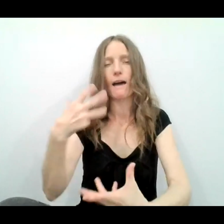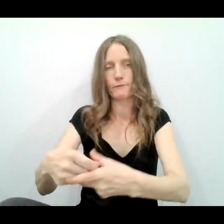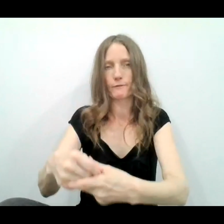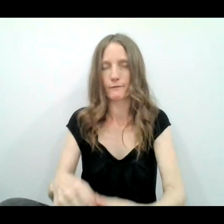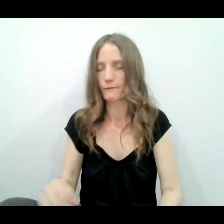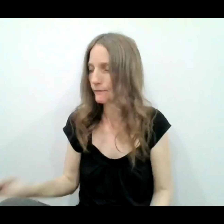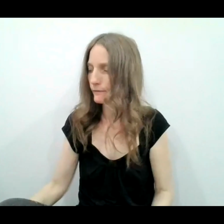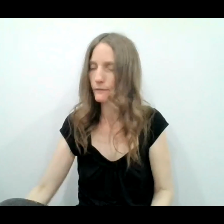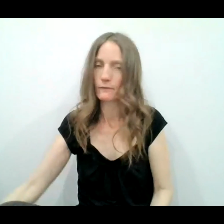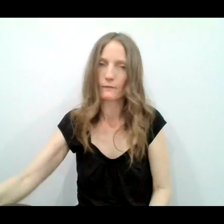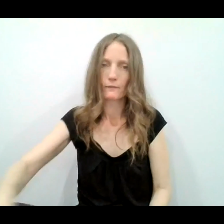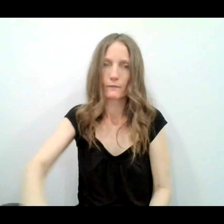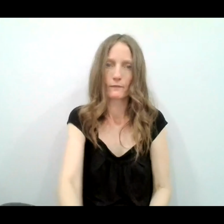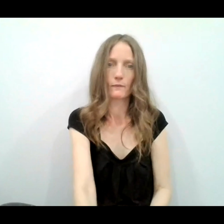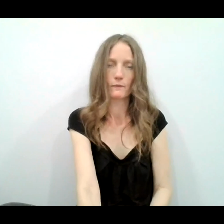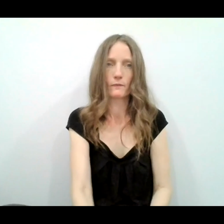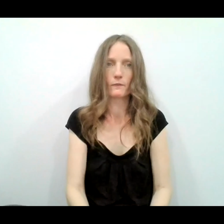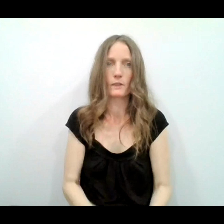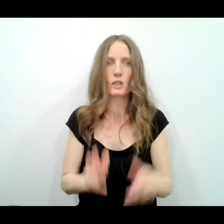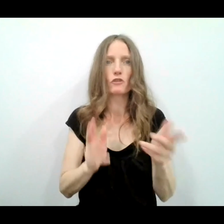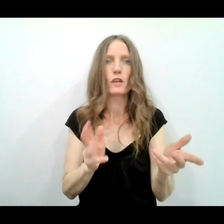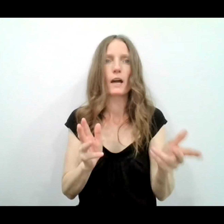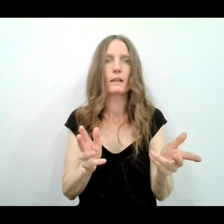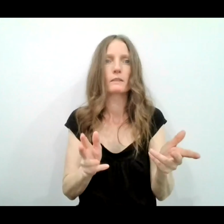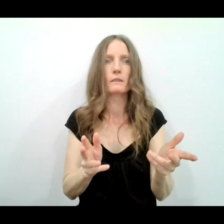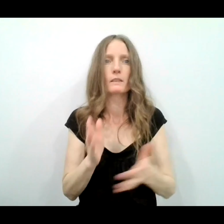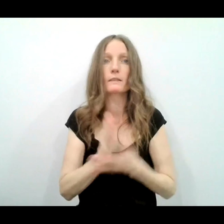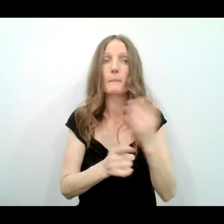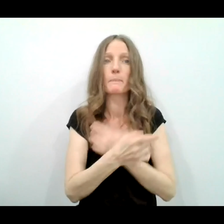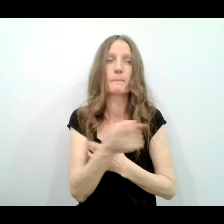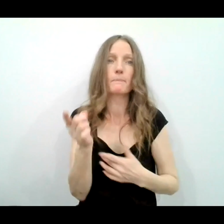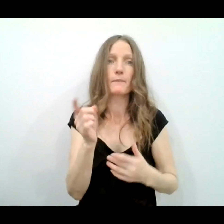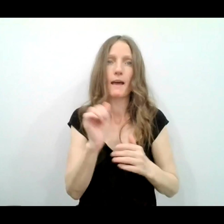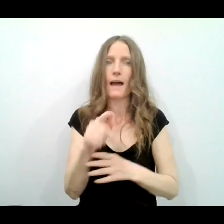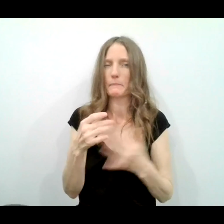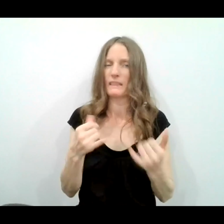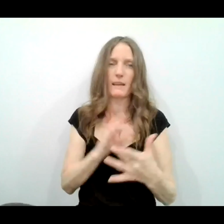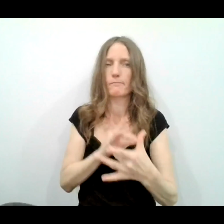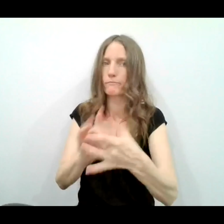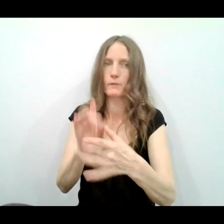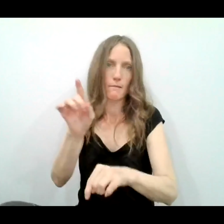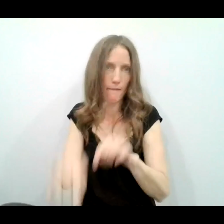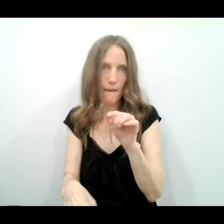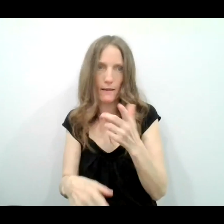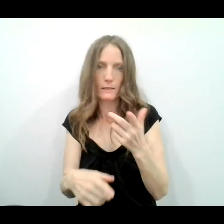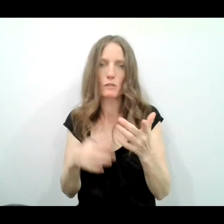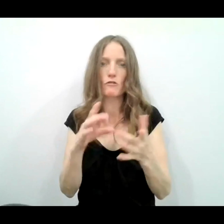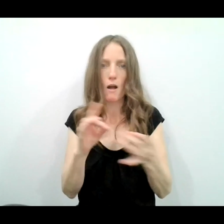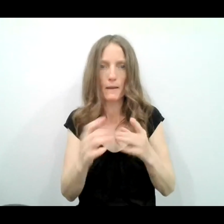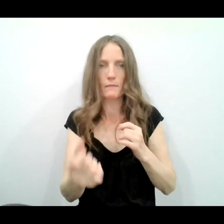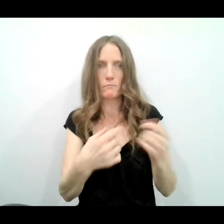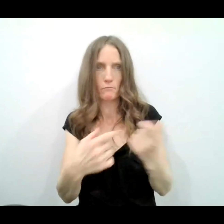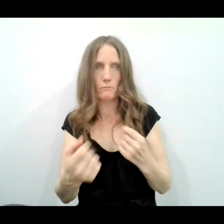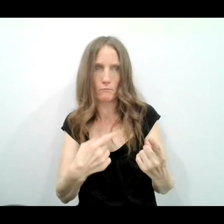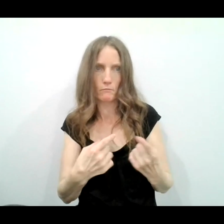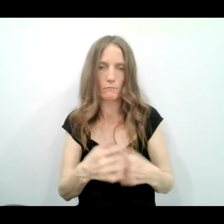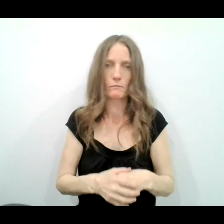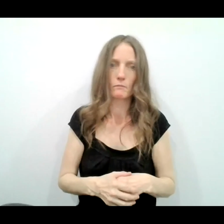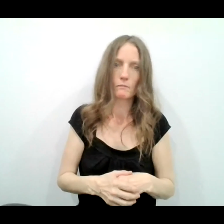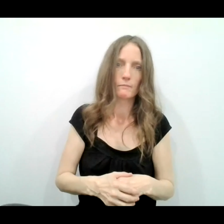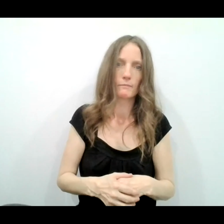I see 1 or 2 comments in the chat of people who were not able to get on to the app today. We did have a few people at the beginning who had